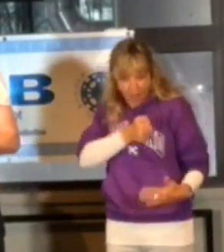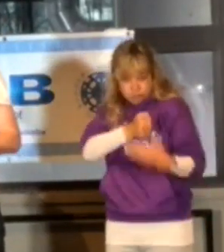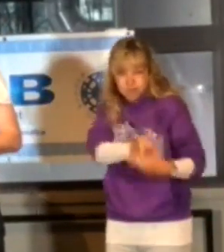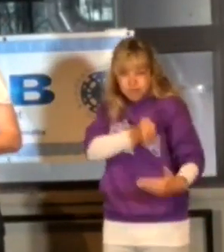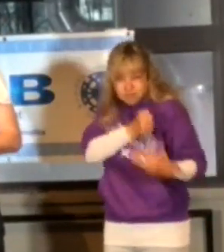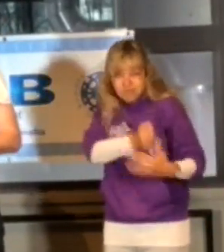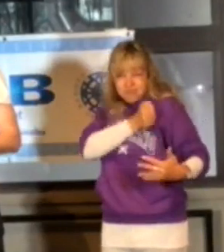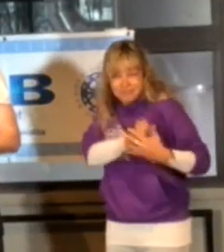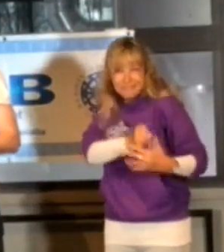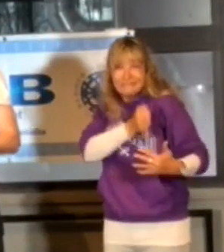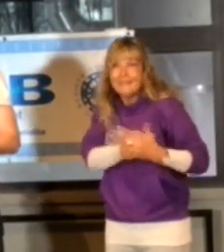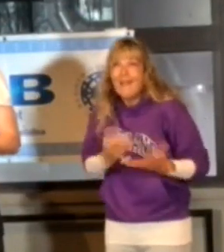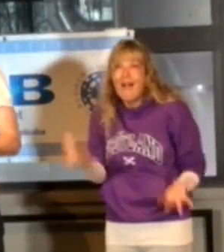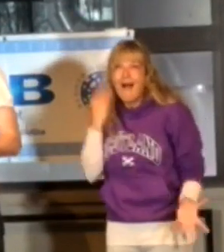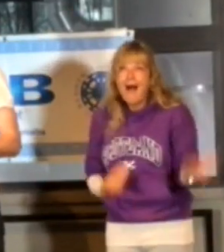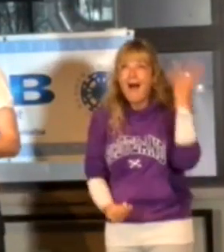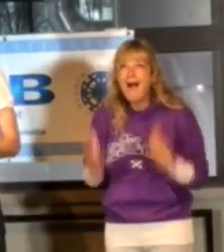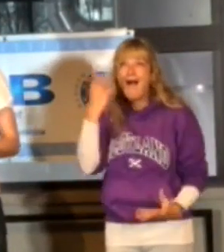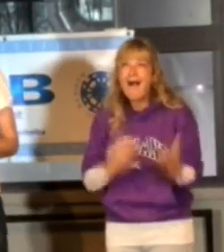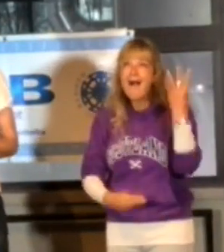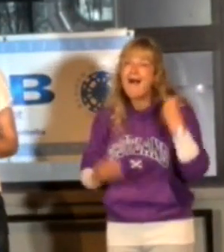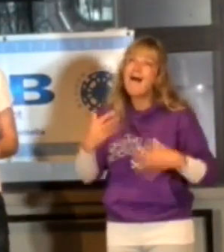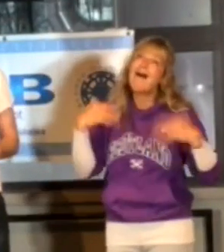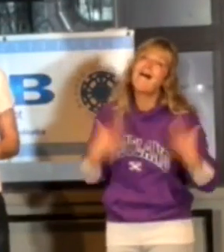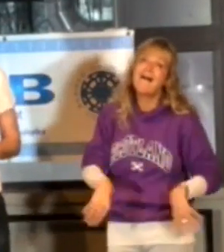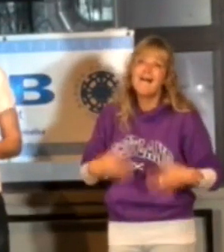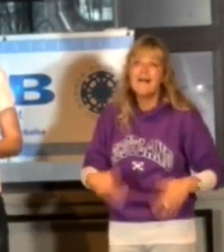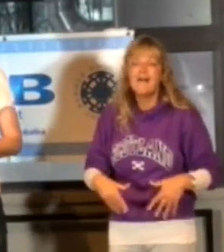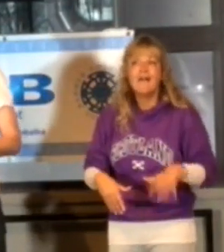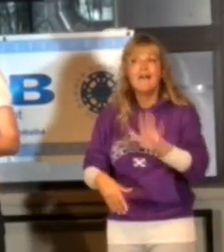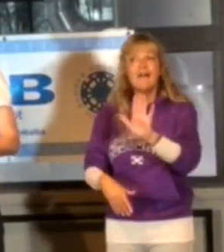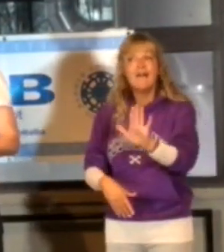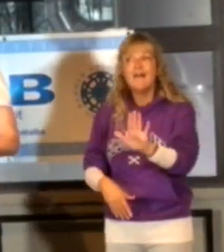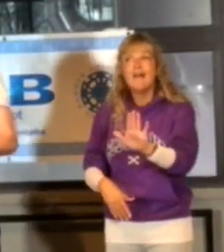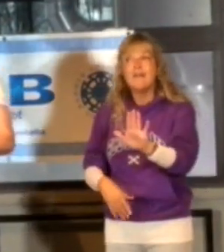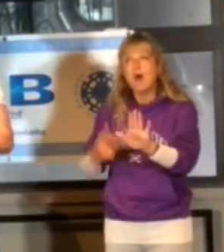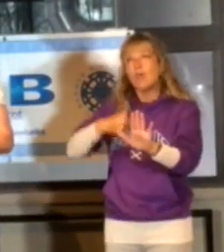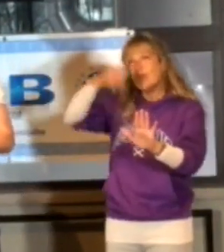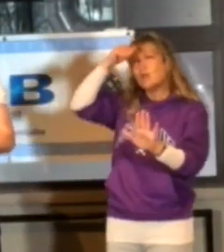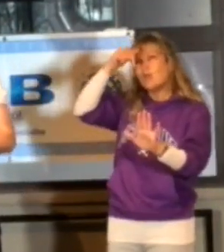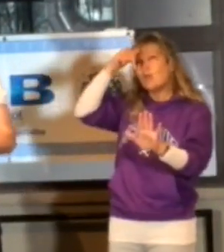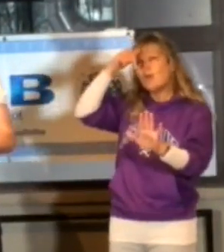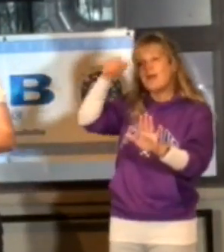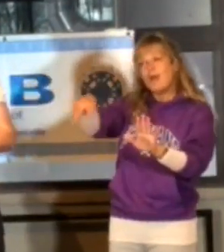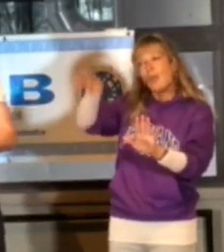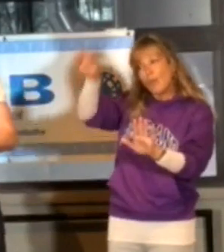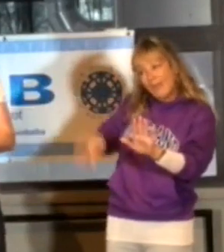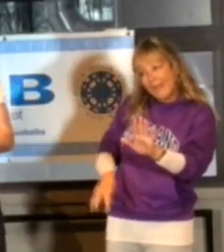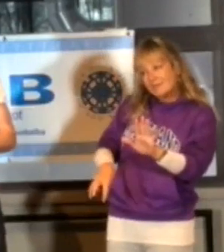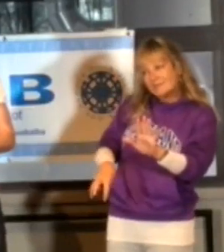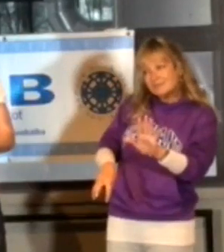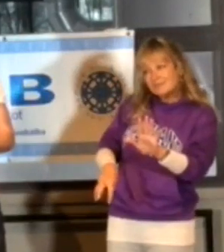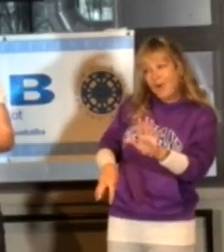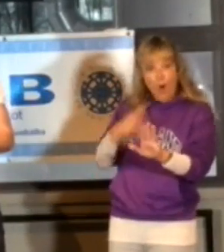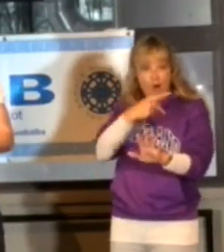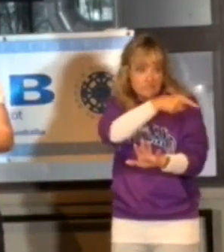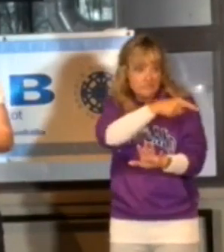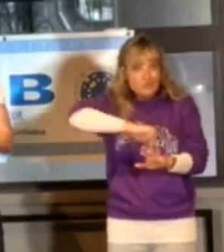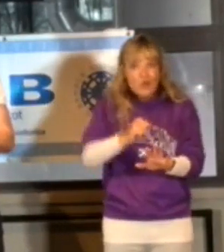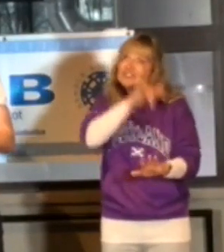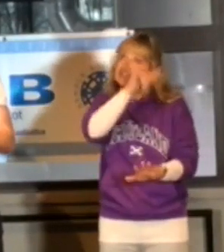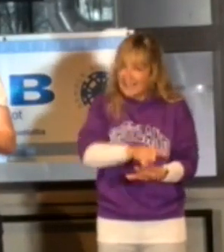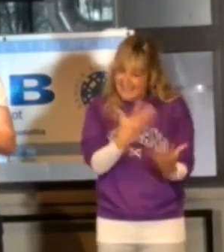it. But we know that that's not the confidence that we need to build in those people who are not yet supporters of us.